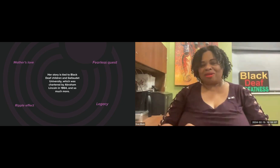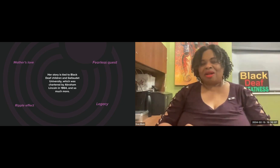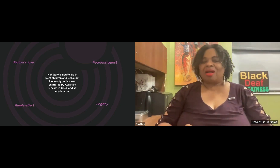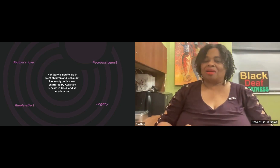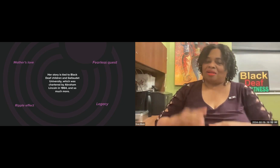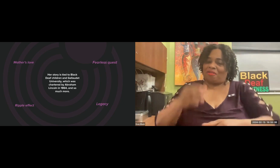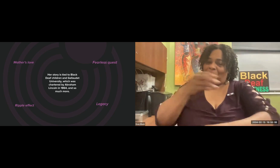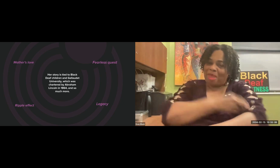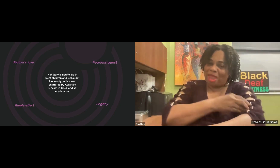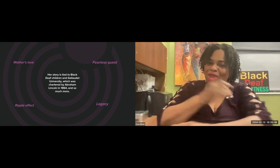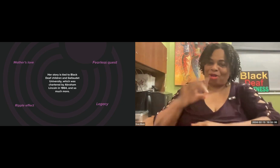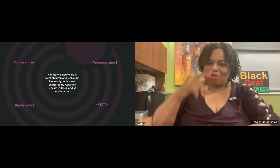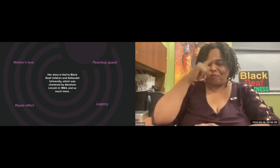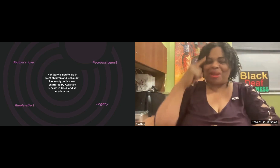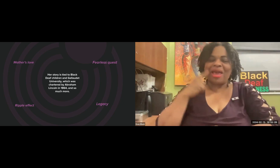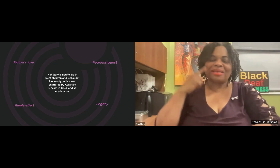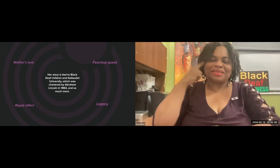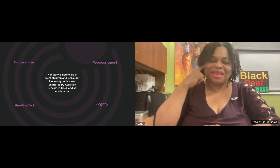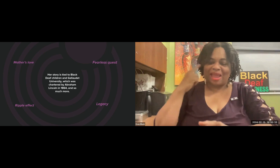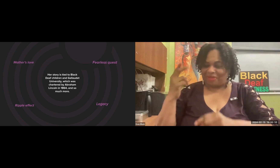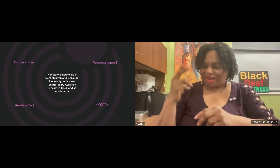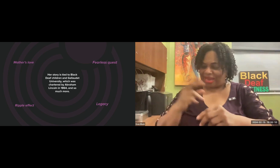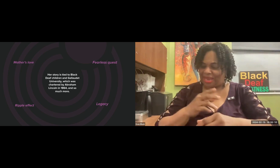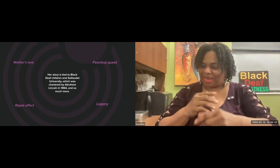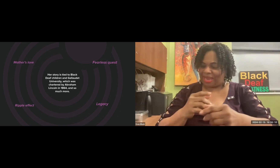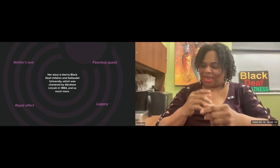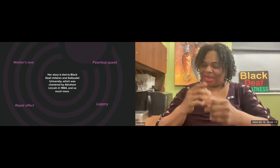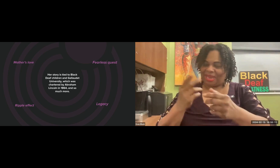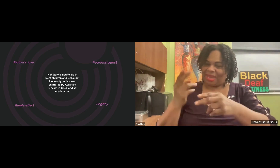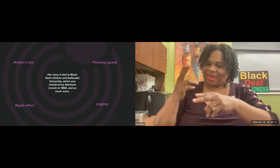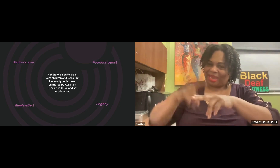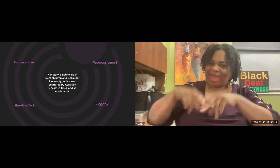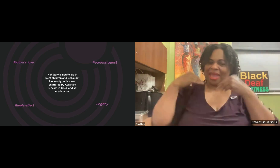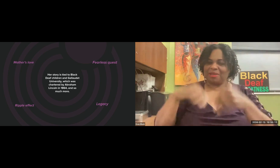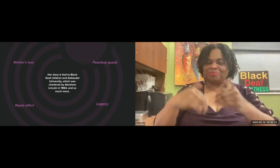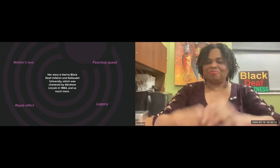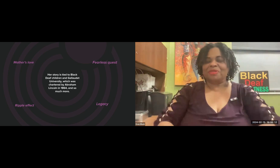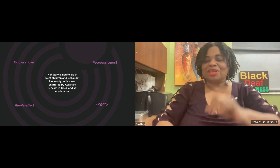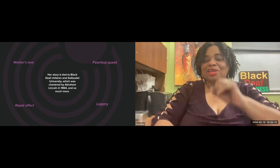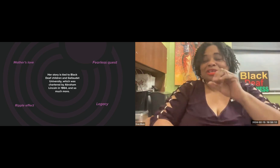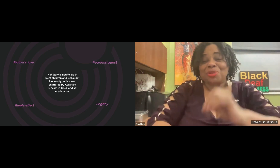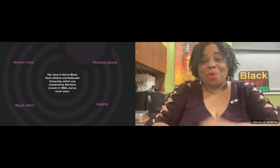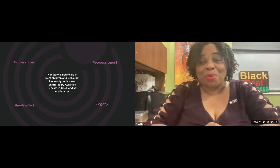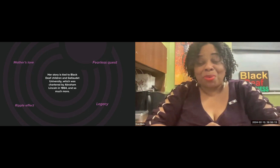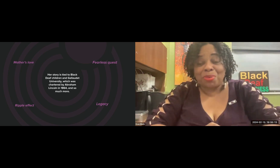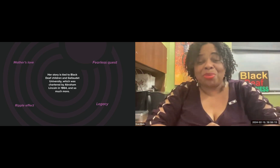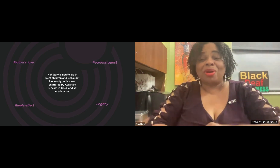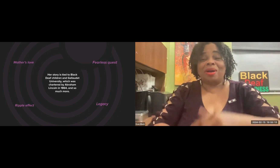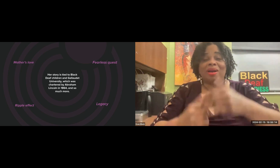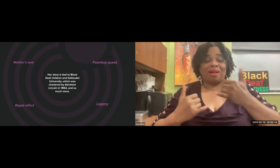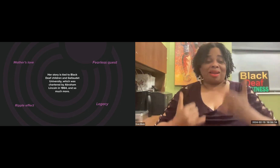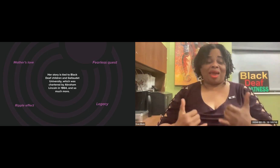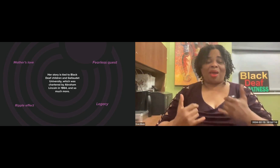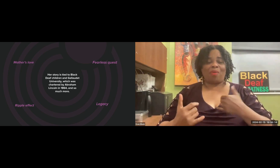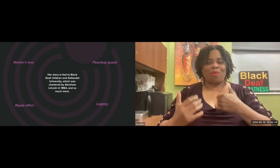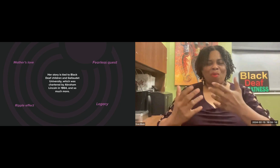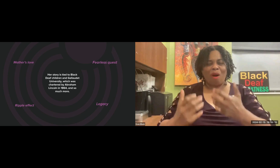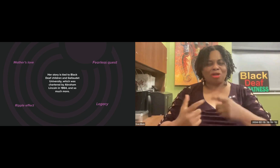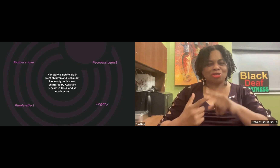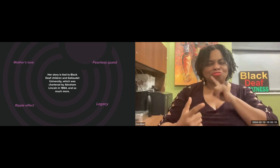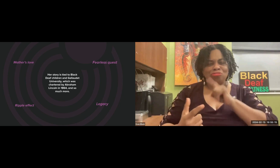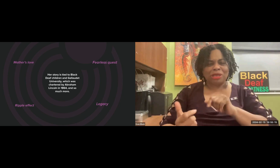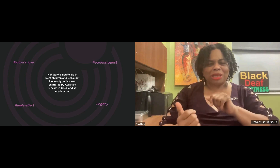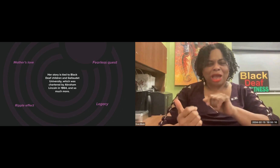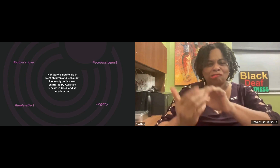so again, we are all reaping the harvest of Mrs. Louise B. Miller and what she planted all those years